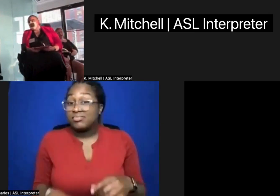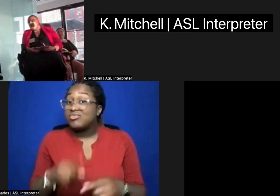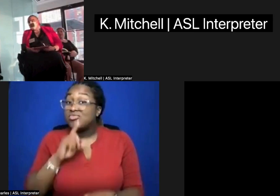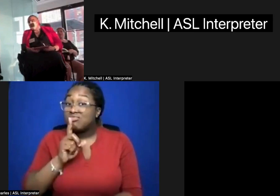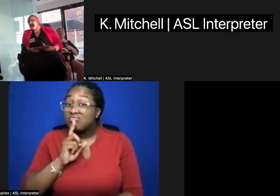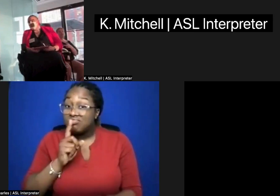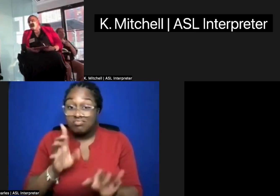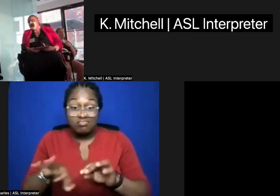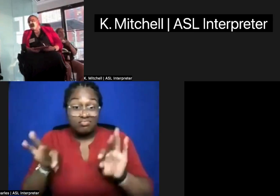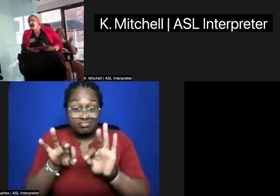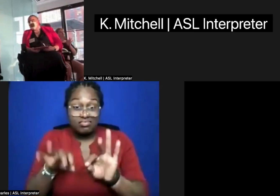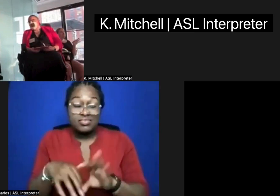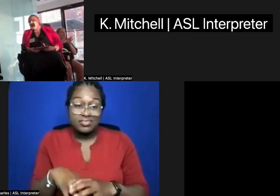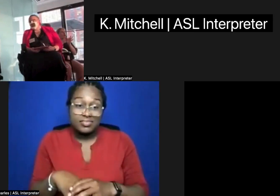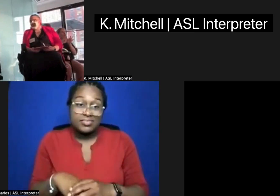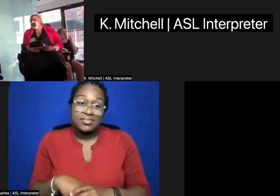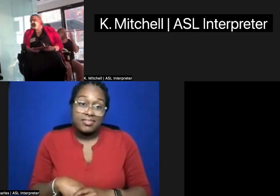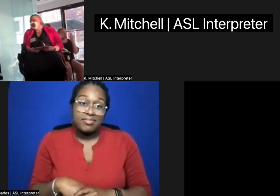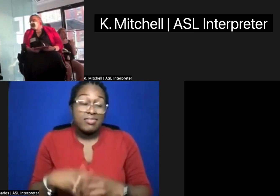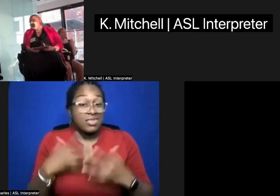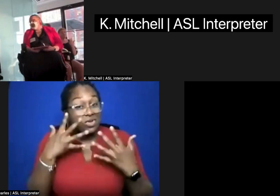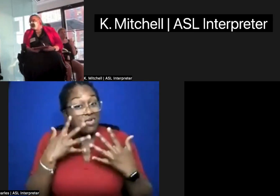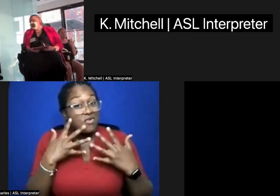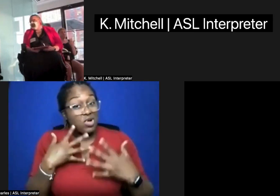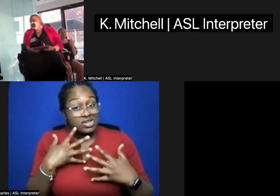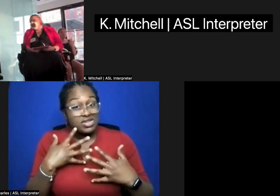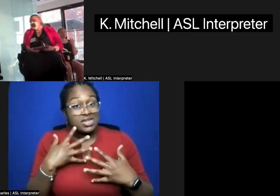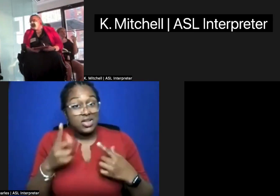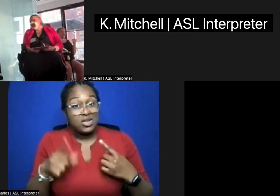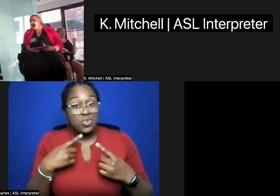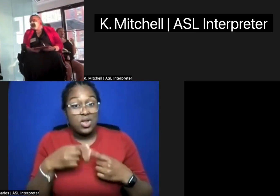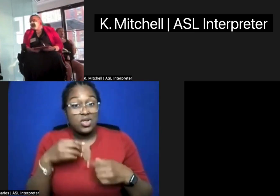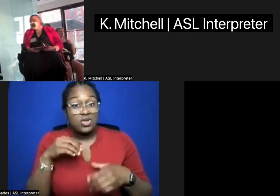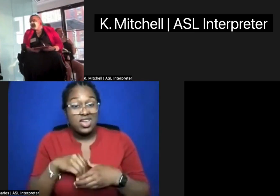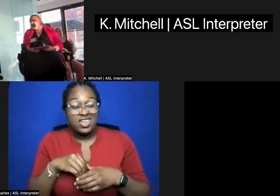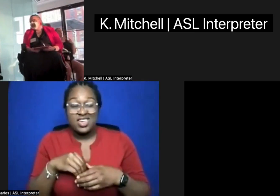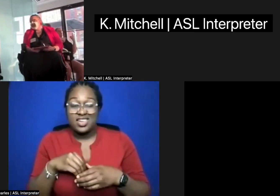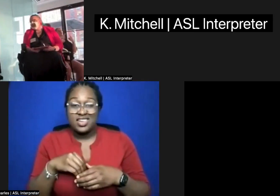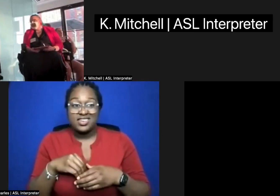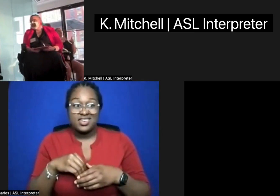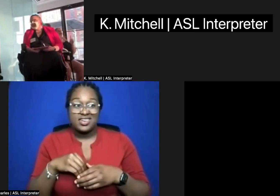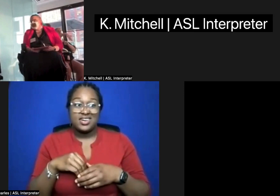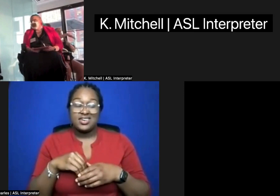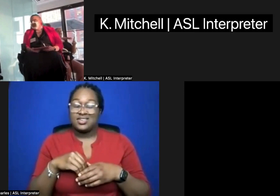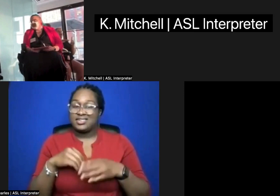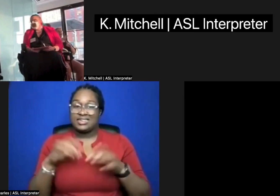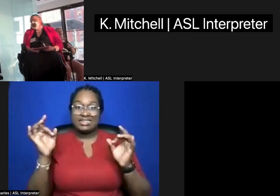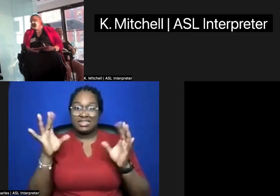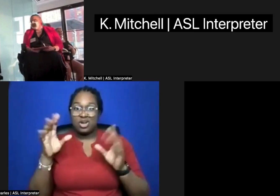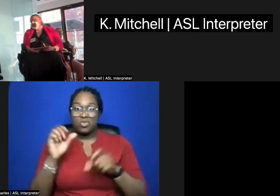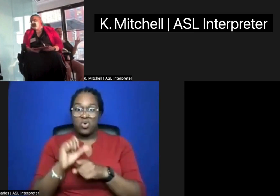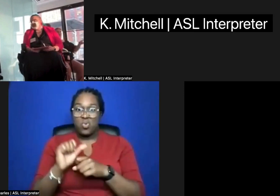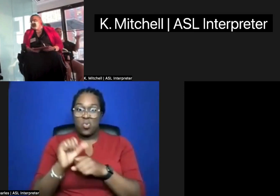also, unfortunately, when you're in a hostile environment where so many things are happening to you